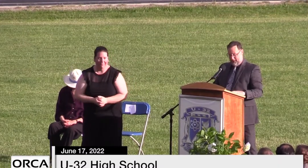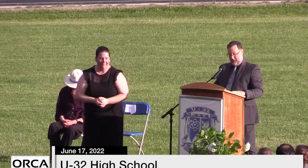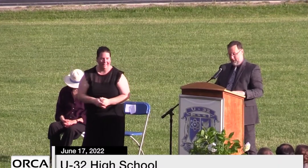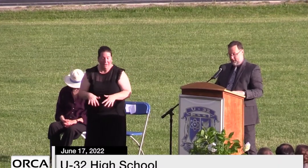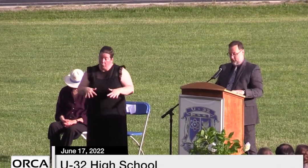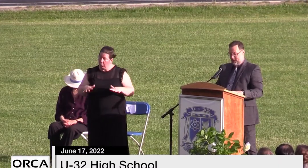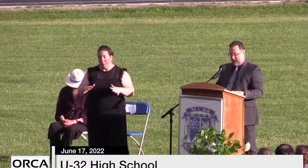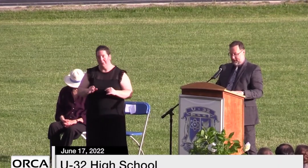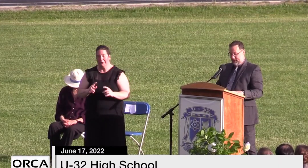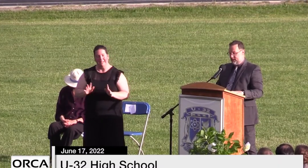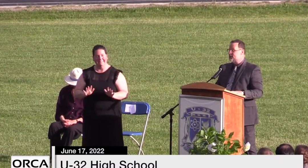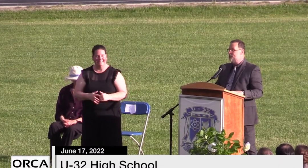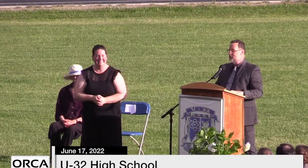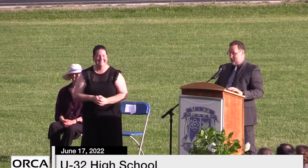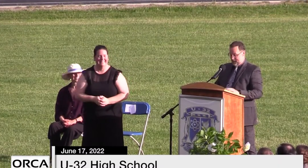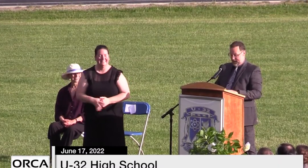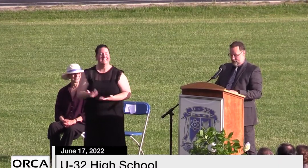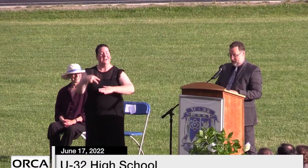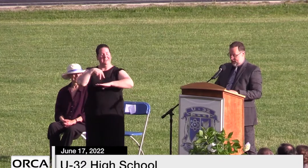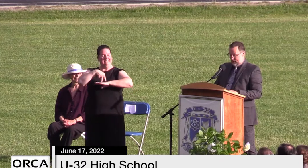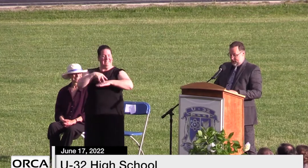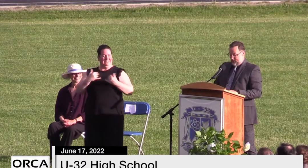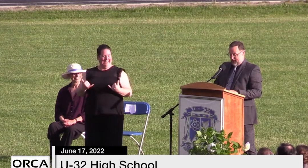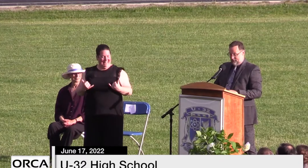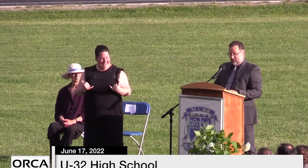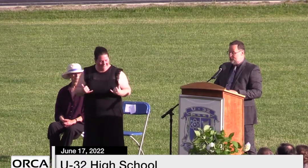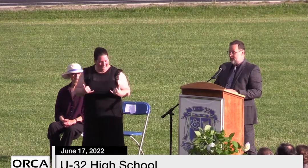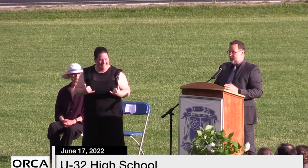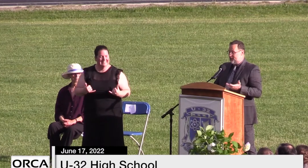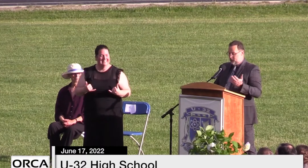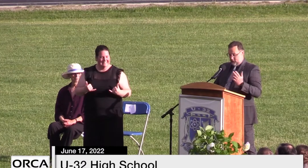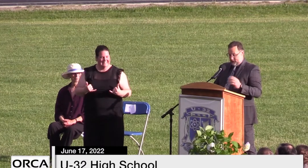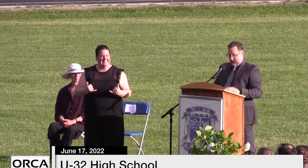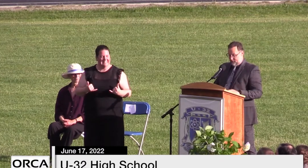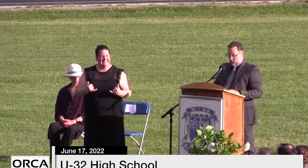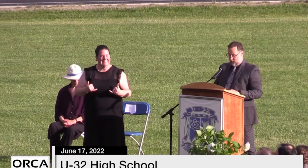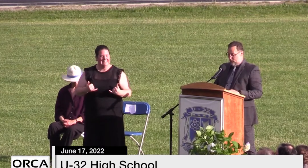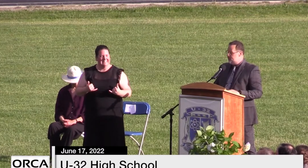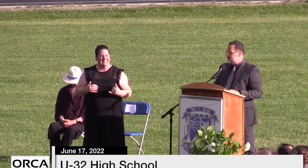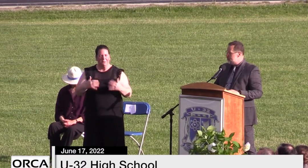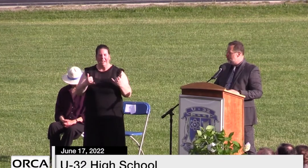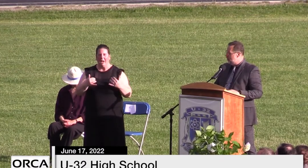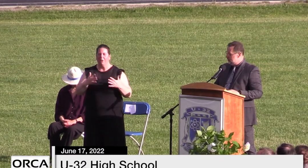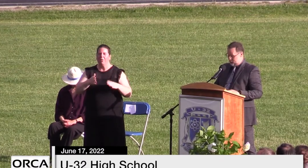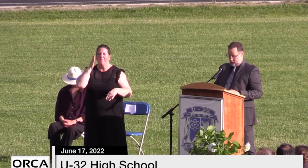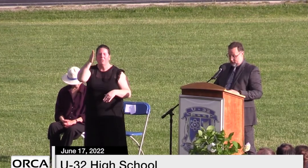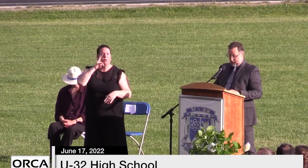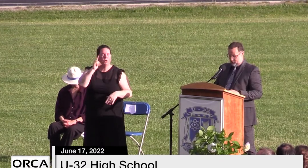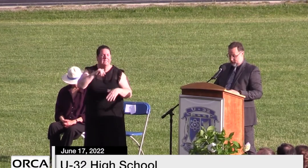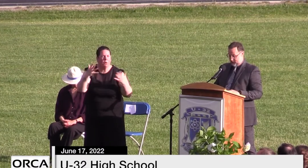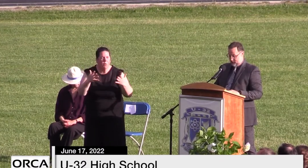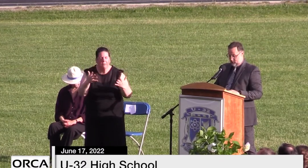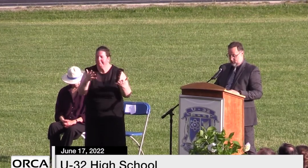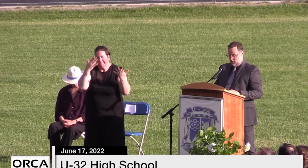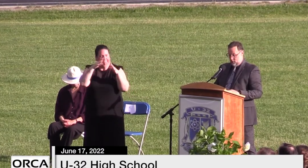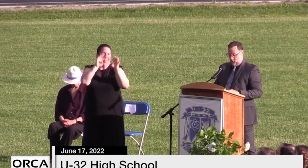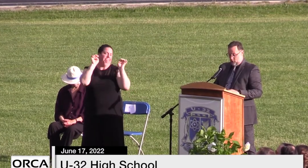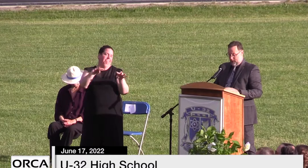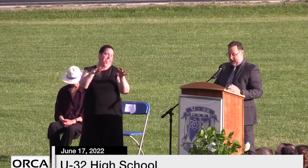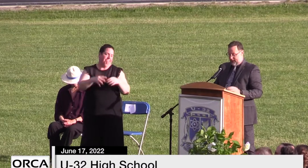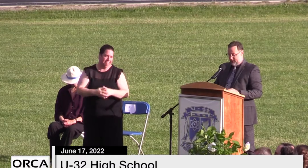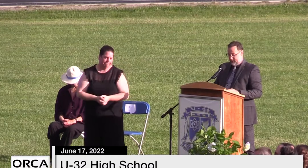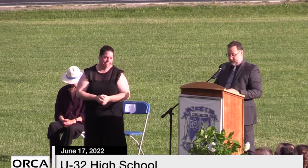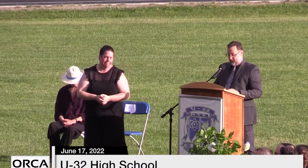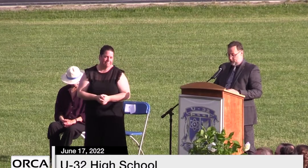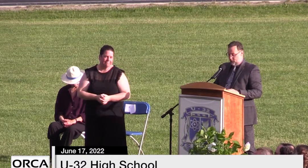Ooh. So as I stand at this podium now, I have a difficult time knowing what the future holds for you graduates.